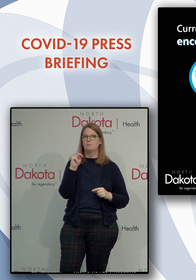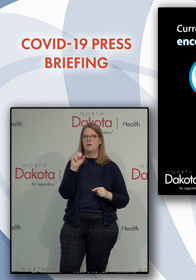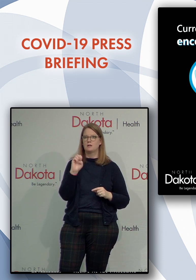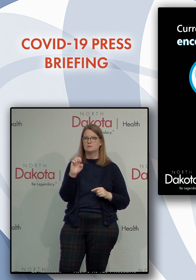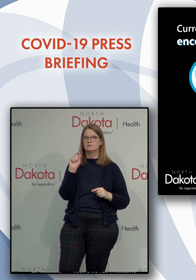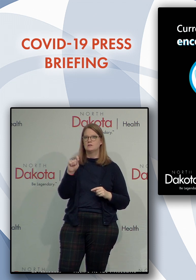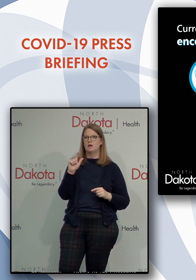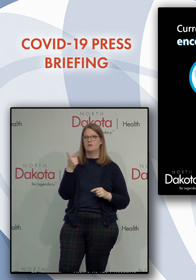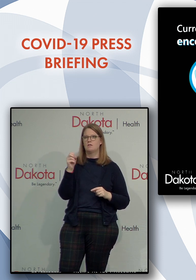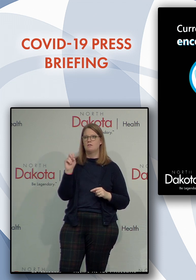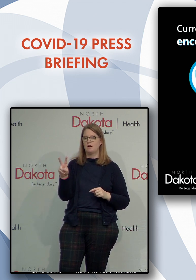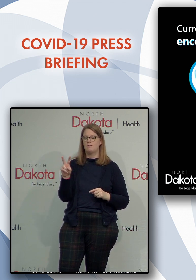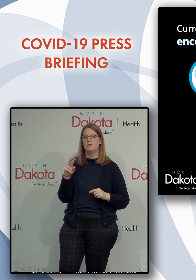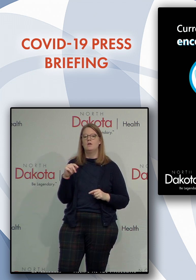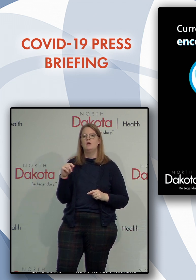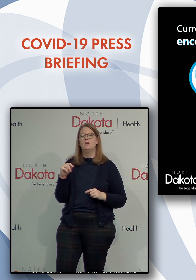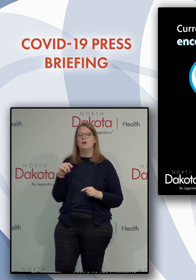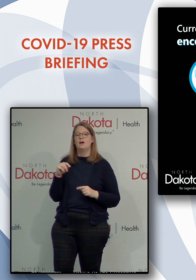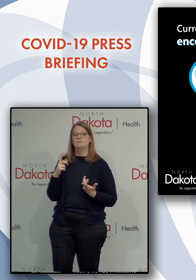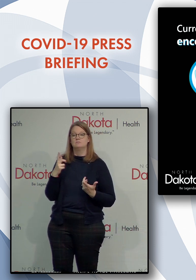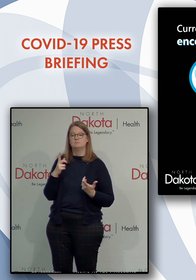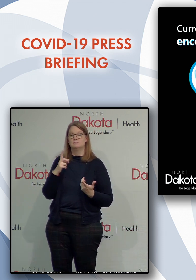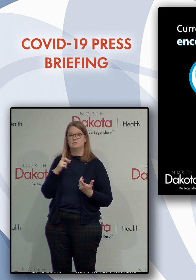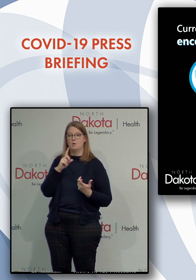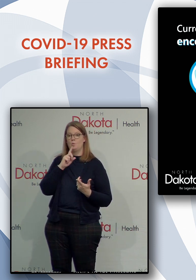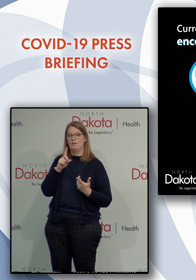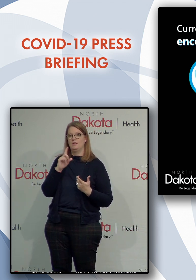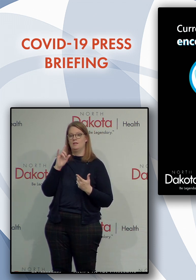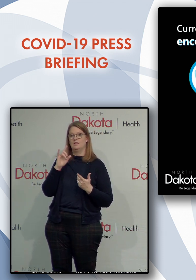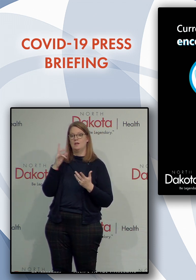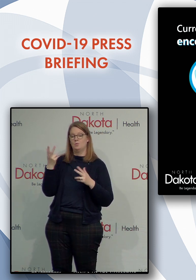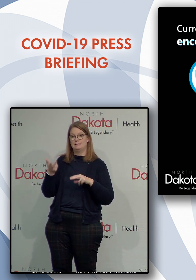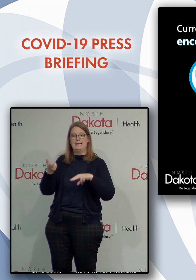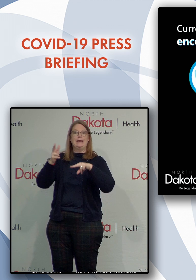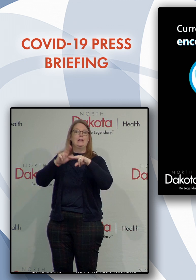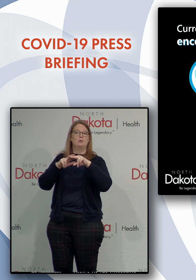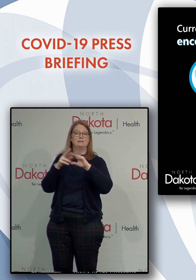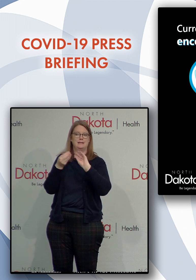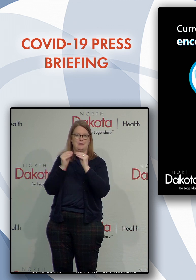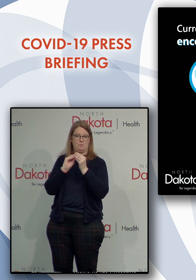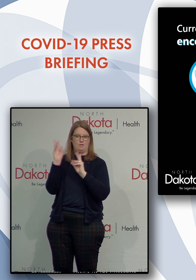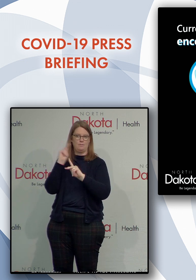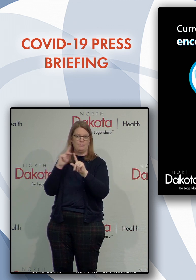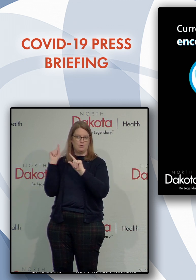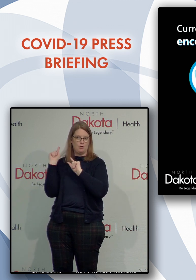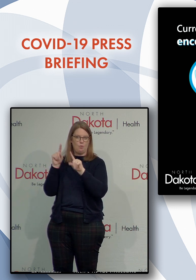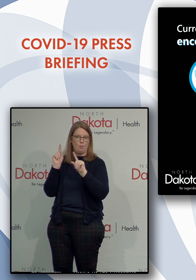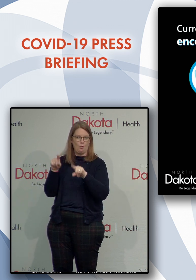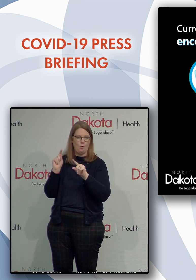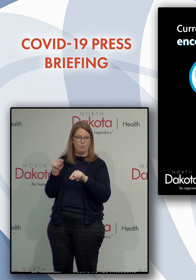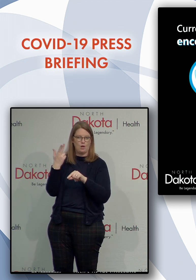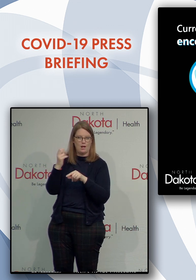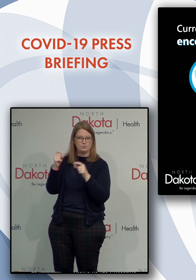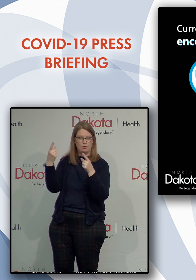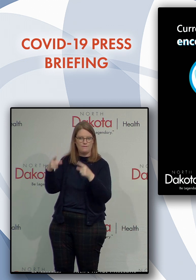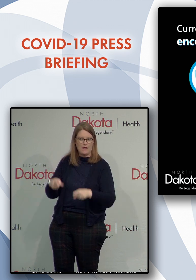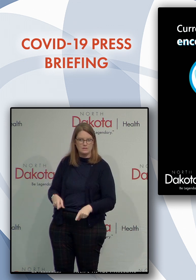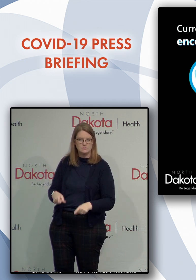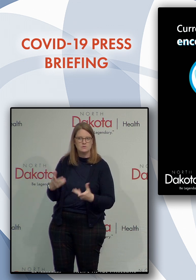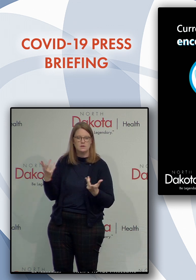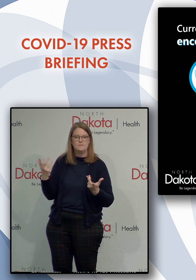ndresponse.gov. And by doing that, that actually was an increase in the number of people that can attend high school events when